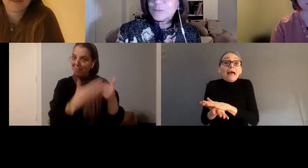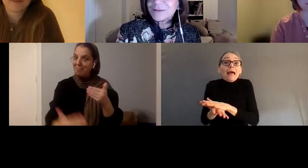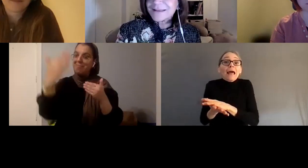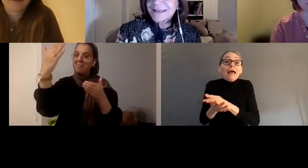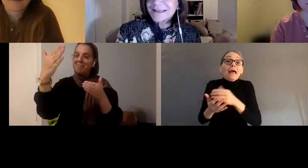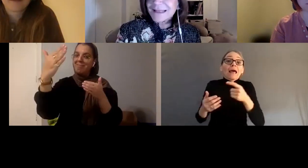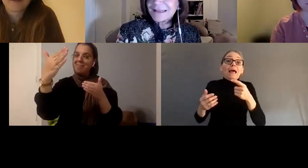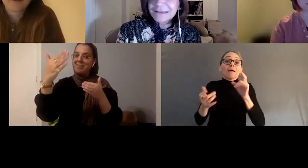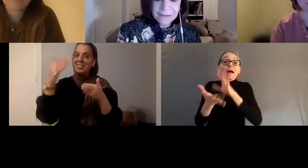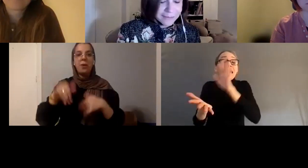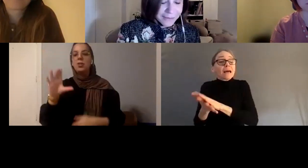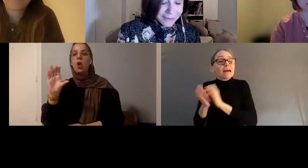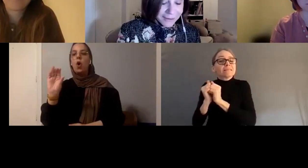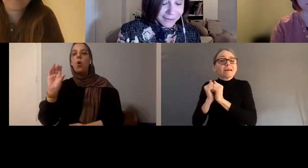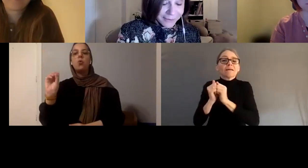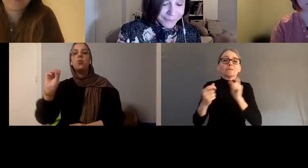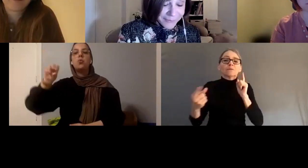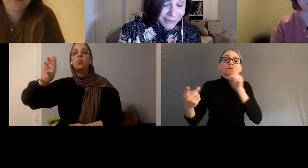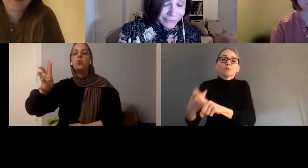coup de foudre, as they say. And